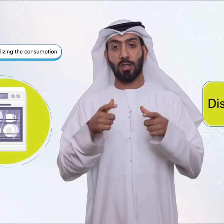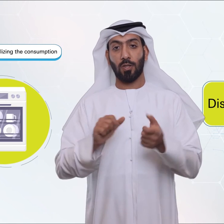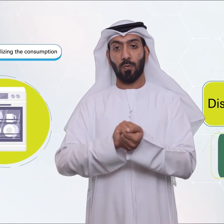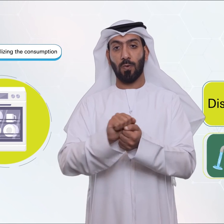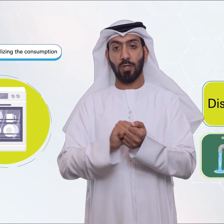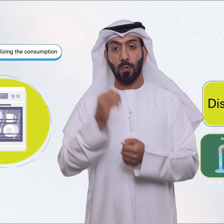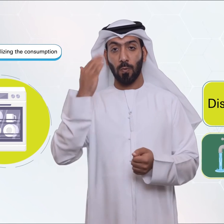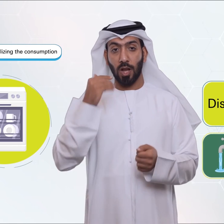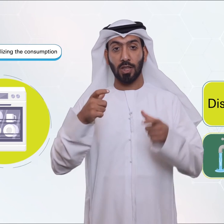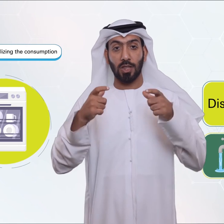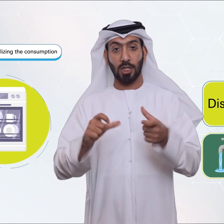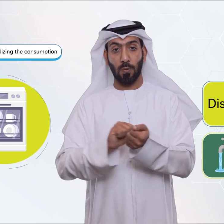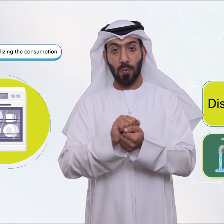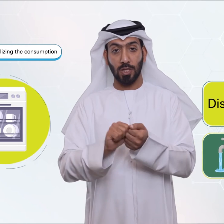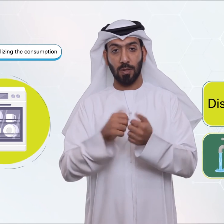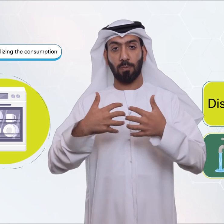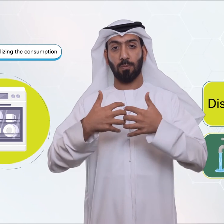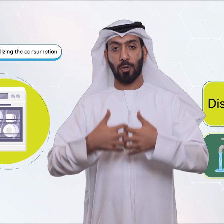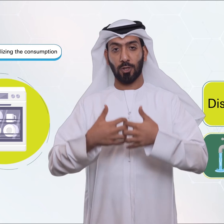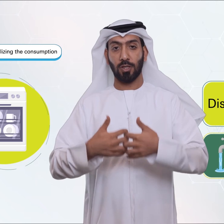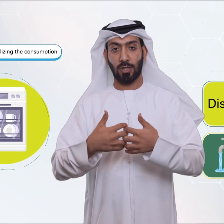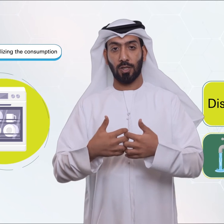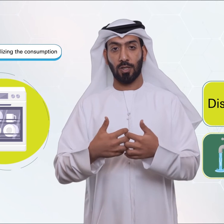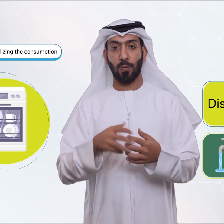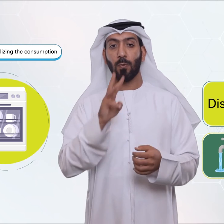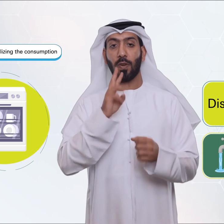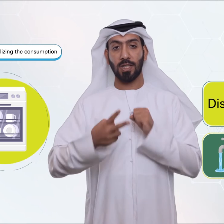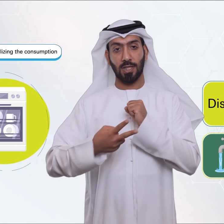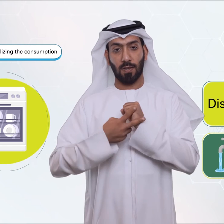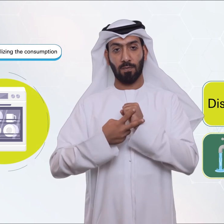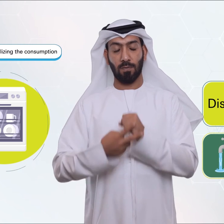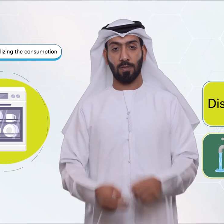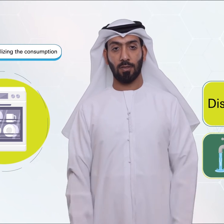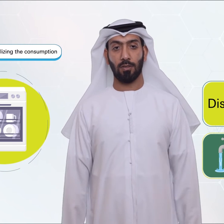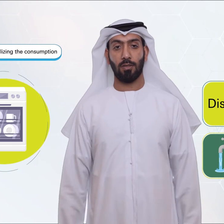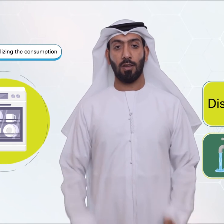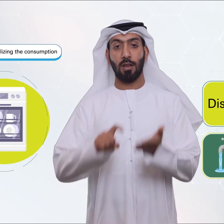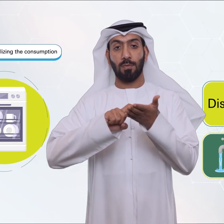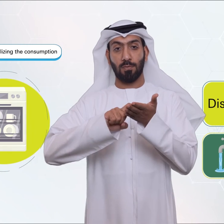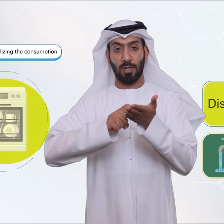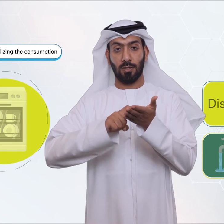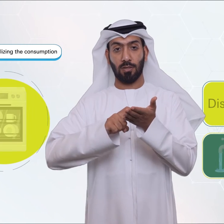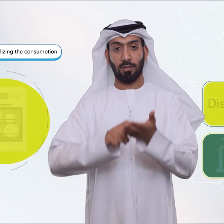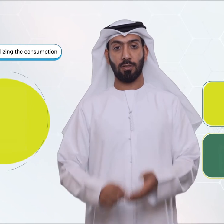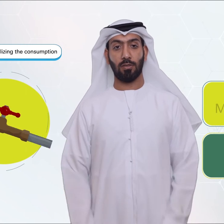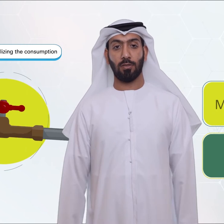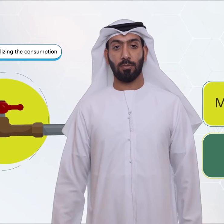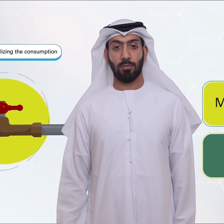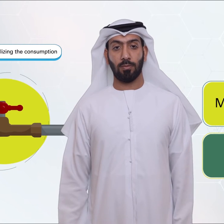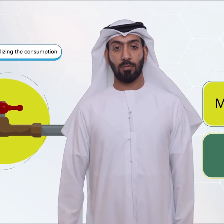used instead of washing them by hand, as these machines are very water-saving. Make